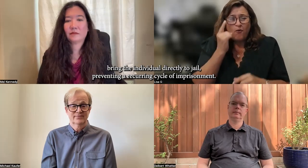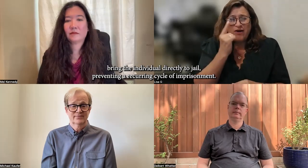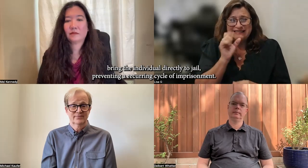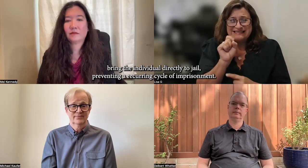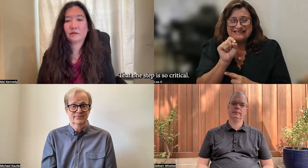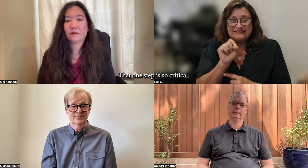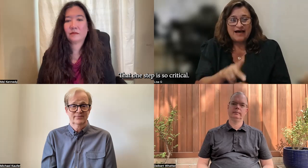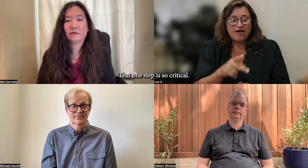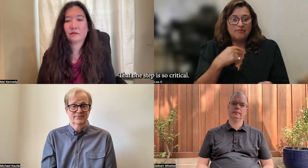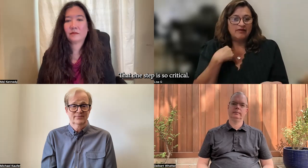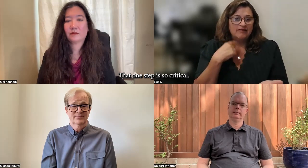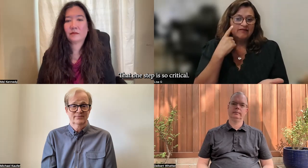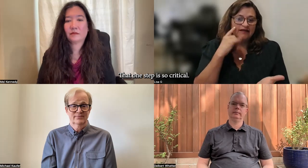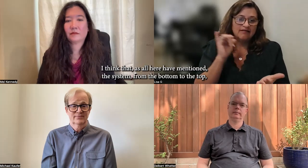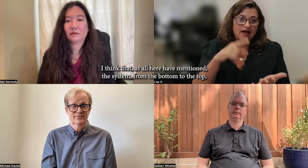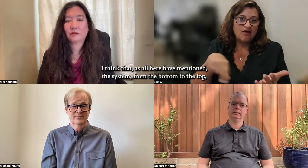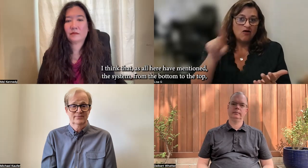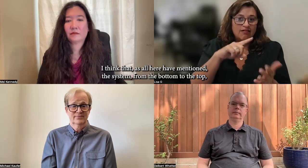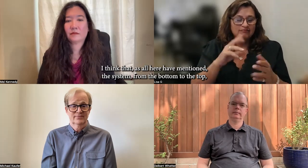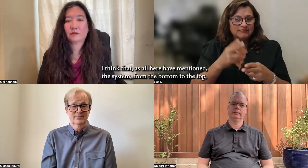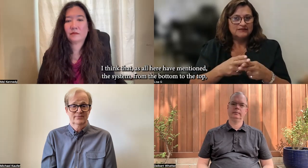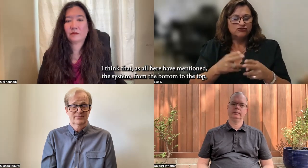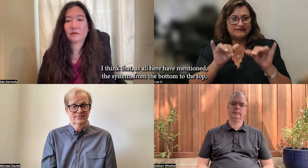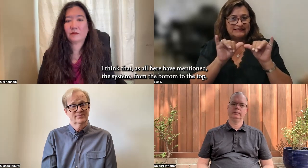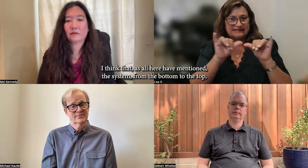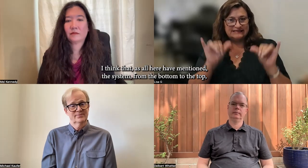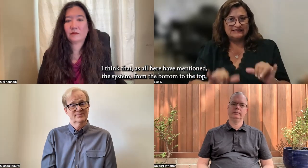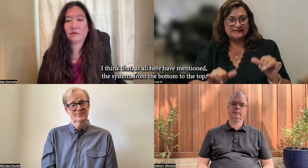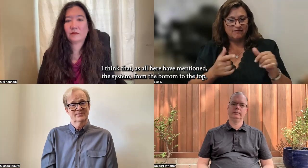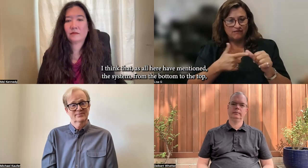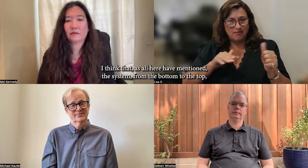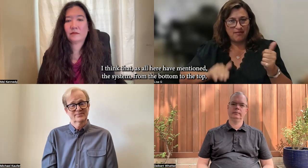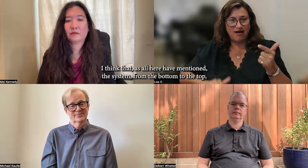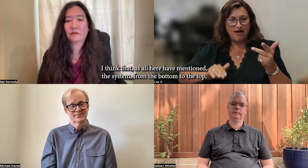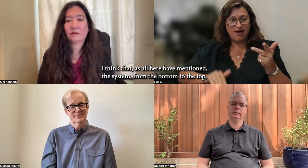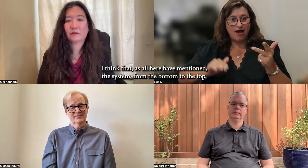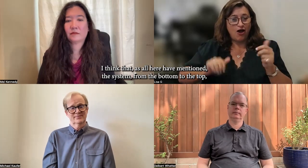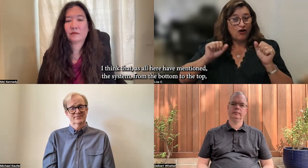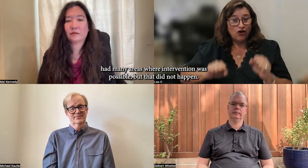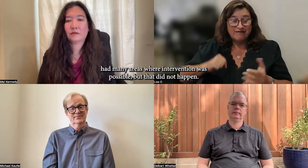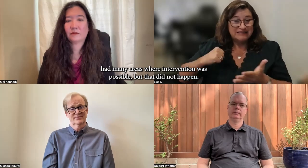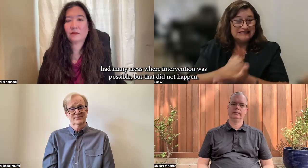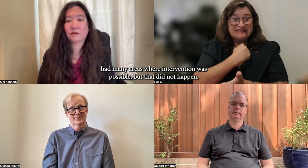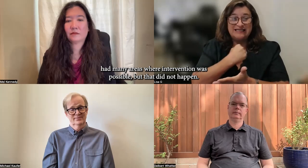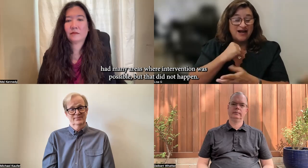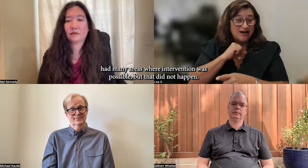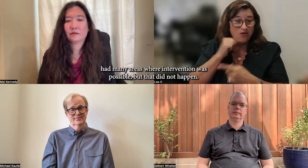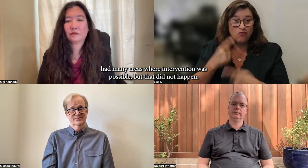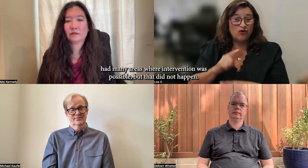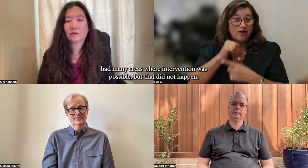of imprisonment. That one step is so critical. I think that, as all here have mentioned, the system from the bottom to the top had many areas where intervention